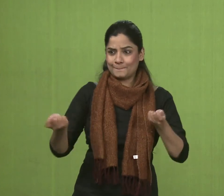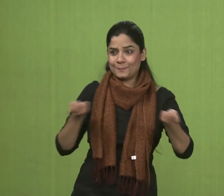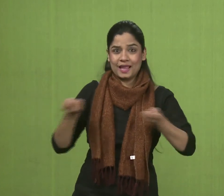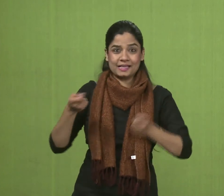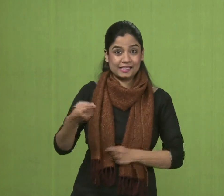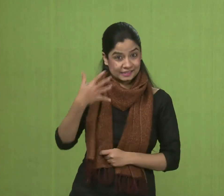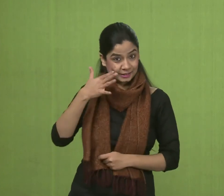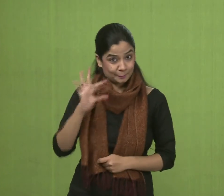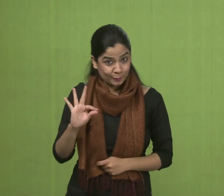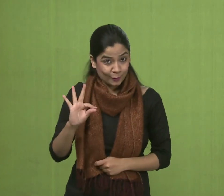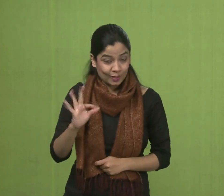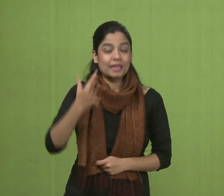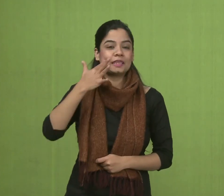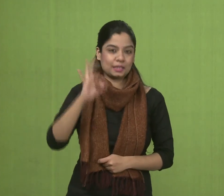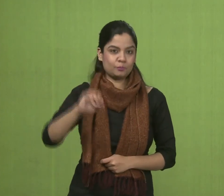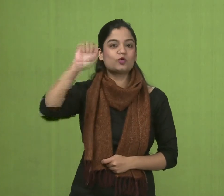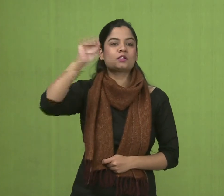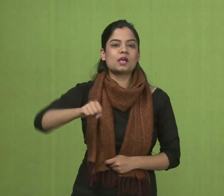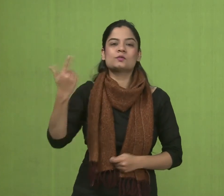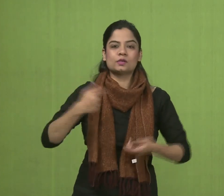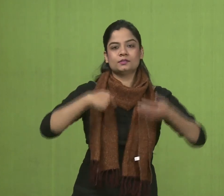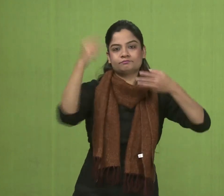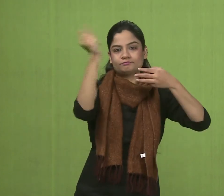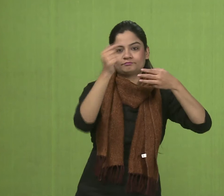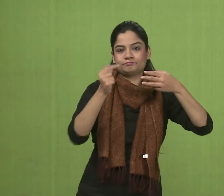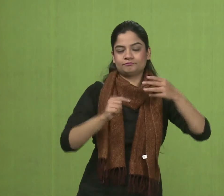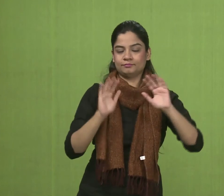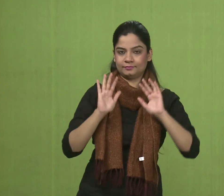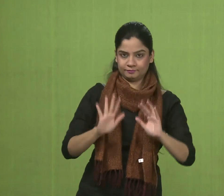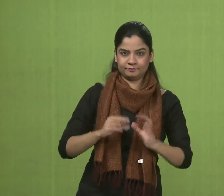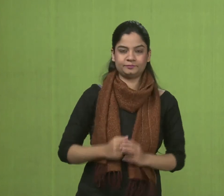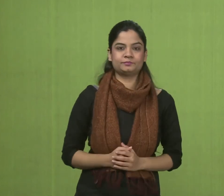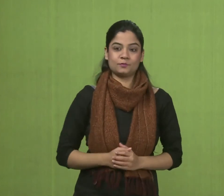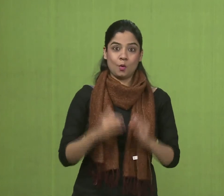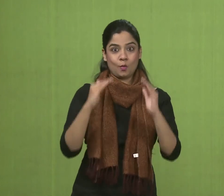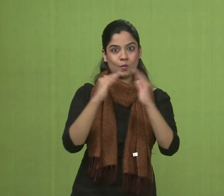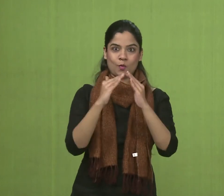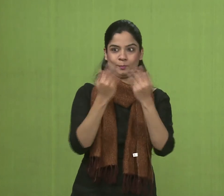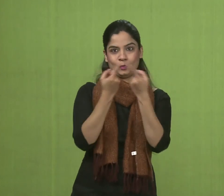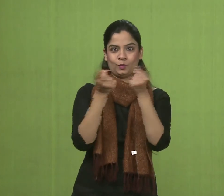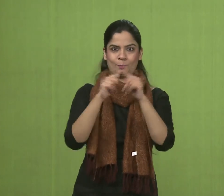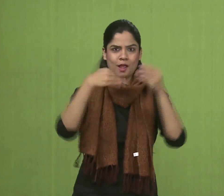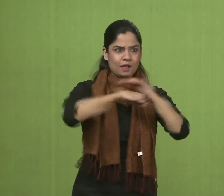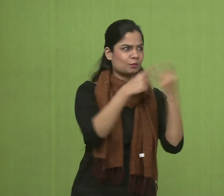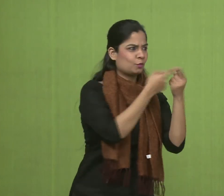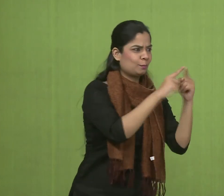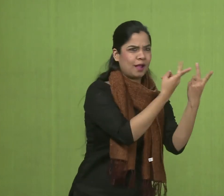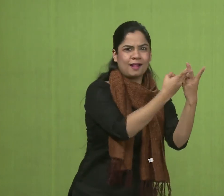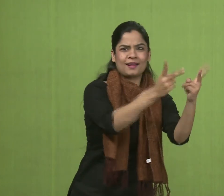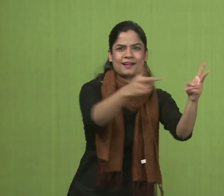Space management, is it important? Yes, it's quite important to manage space. Let me explain why. First is allotting